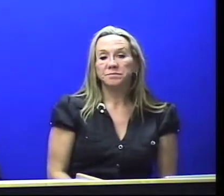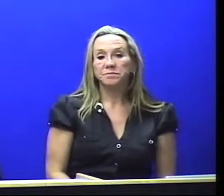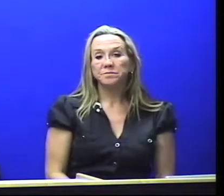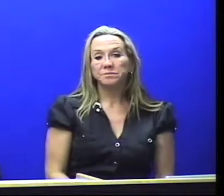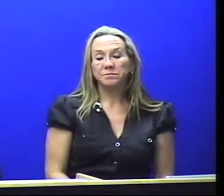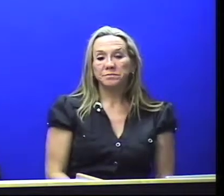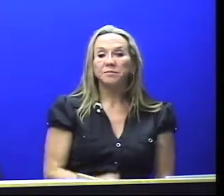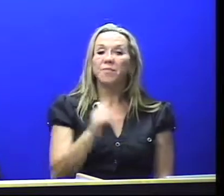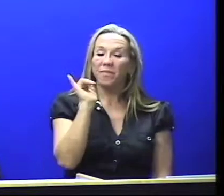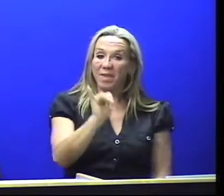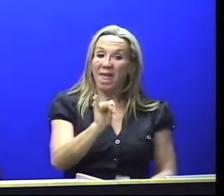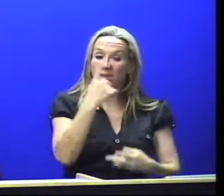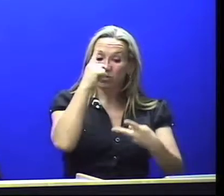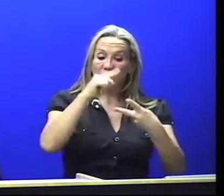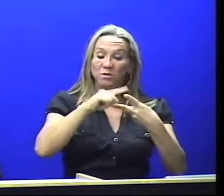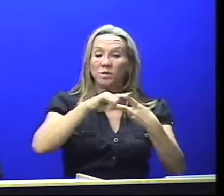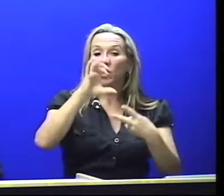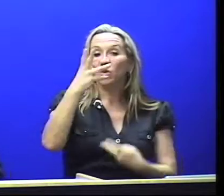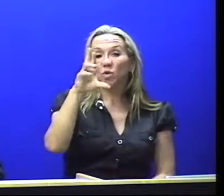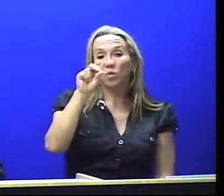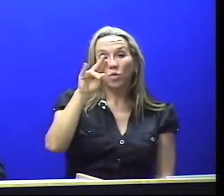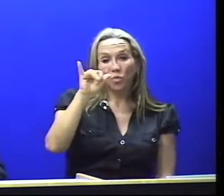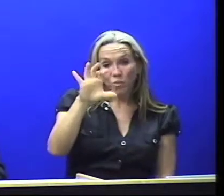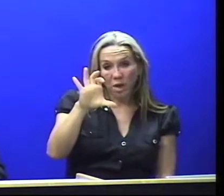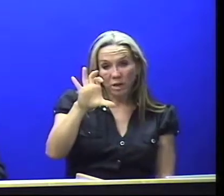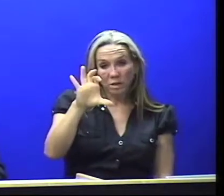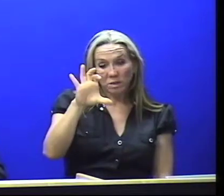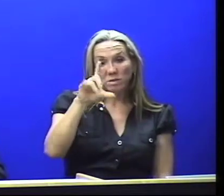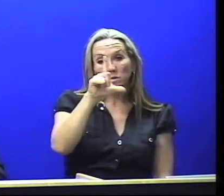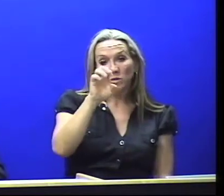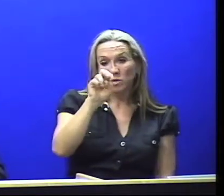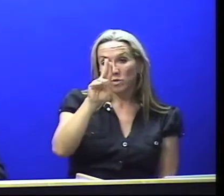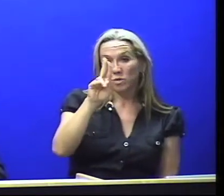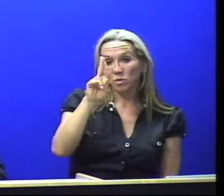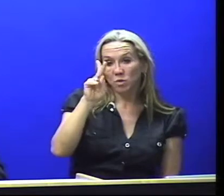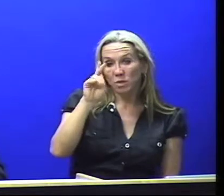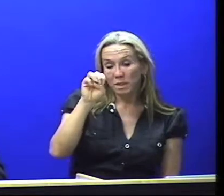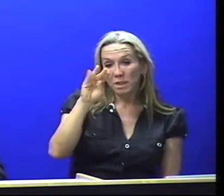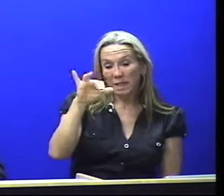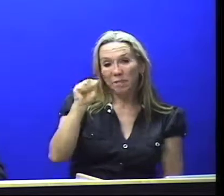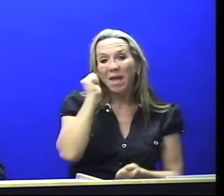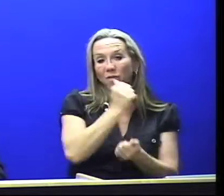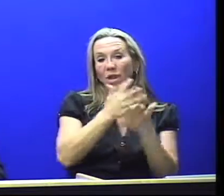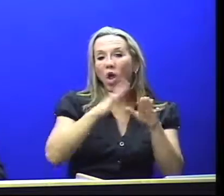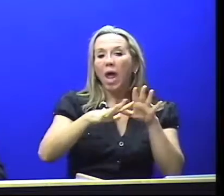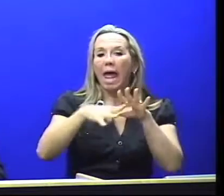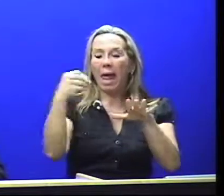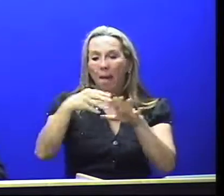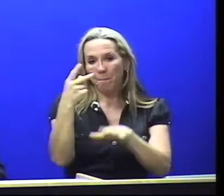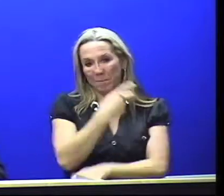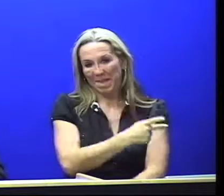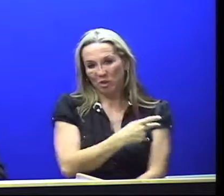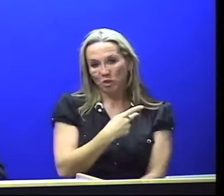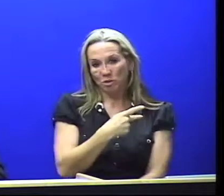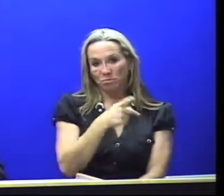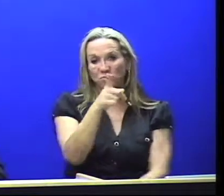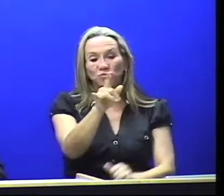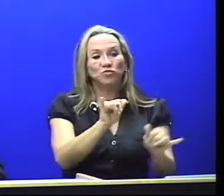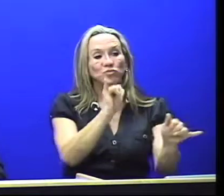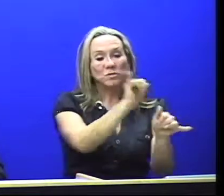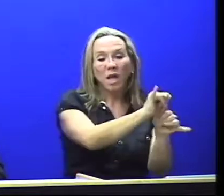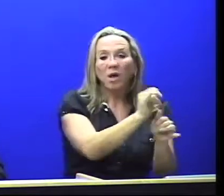that's chronic leukemia. Everything's done as an outpatient. You stay at